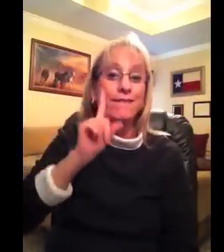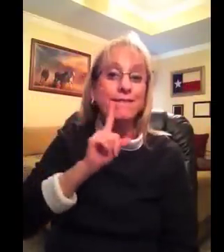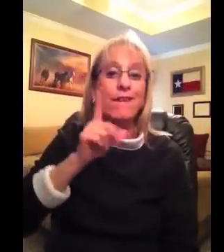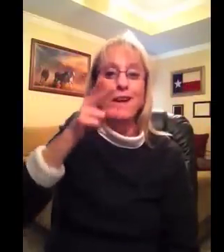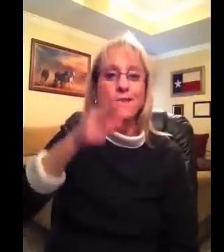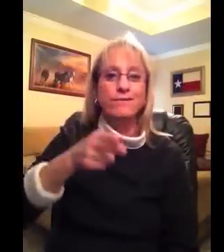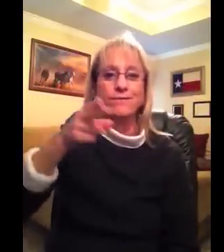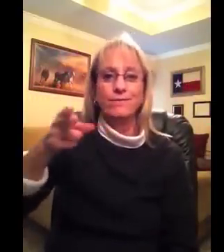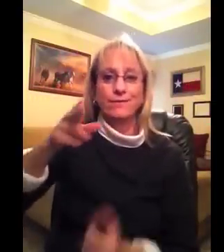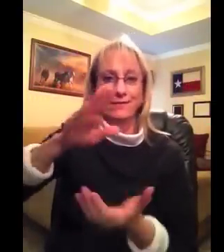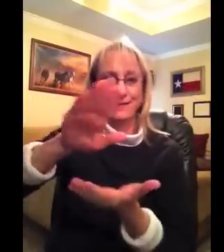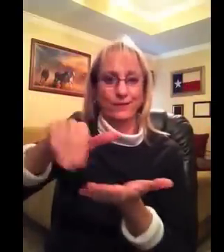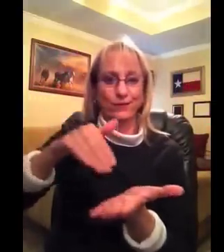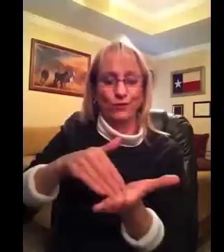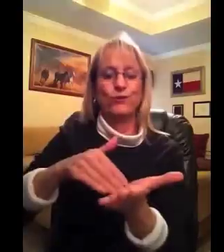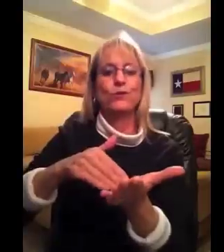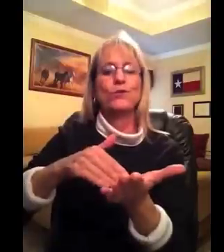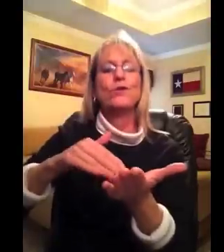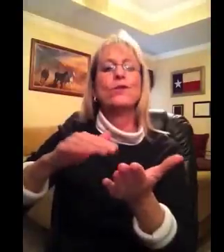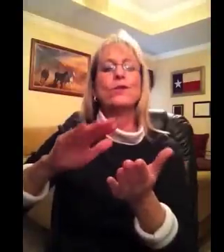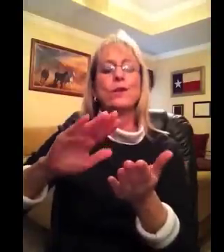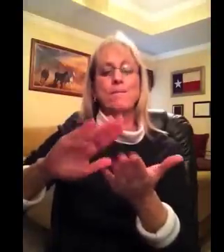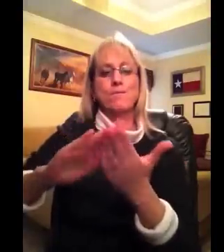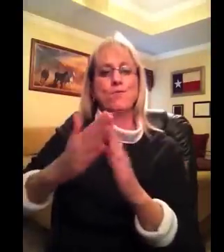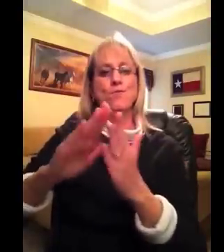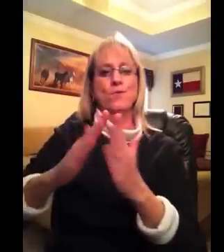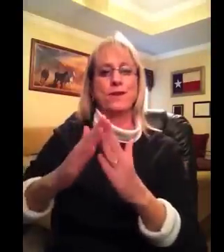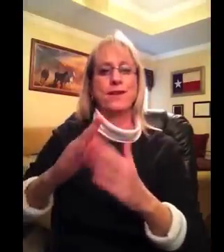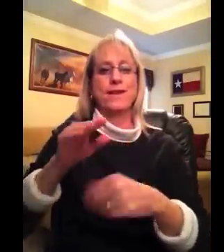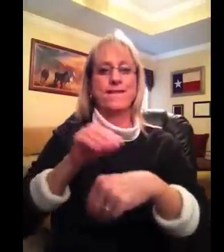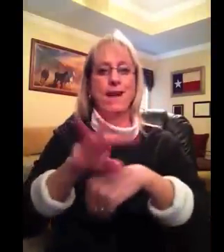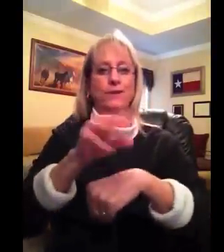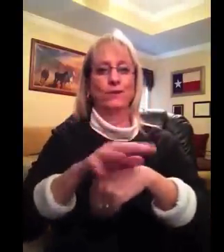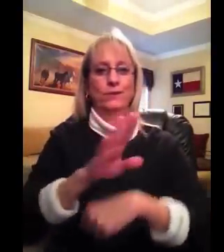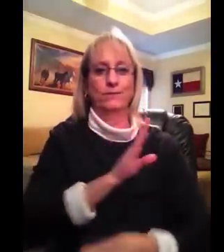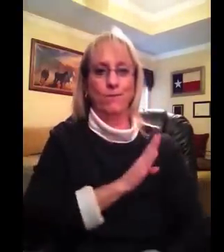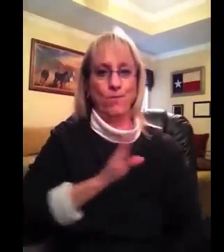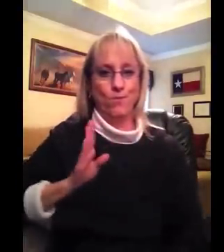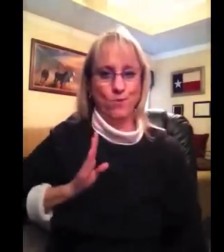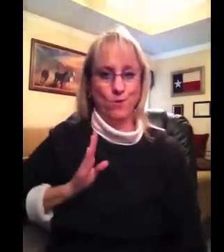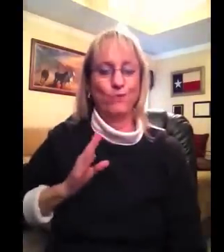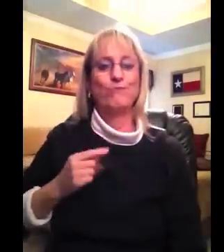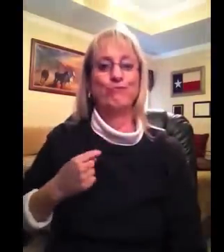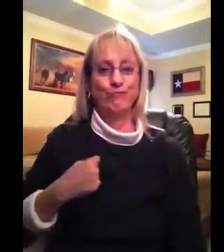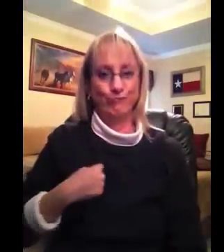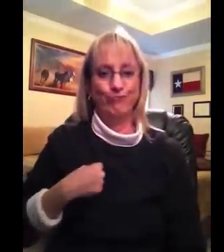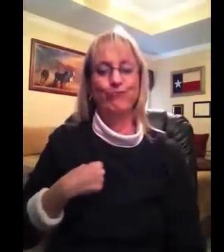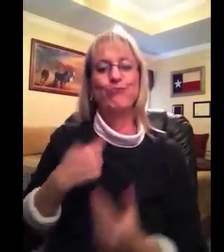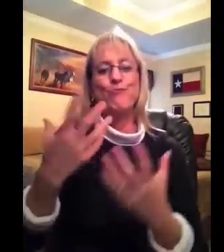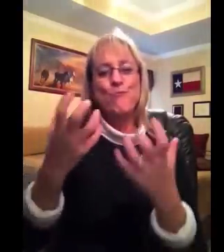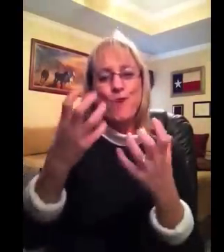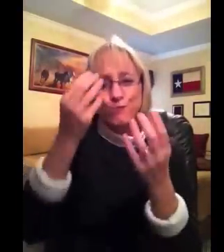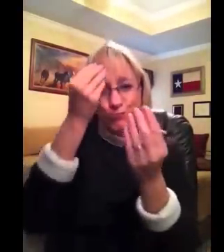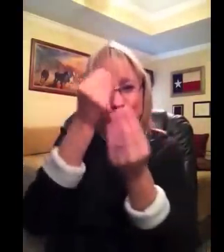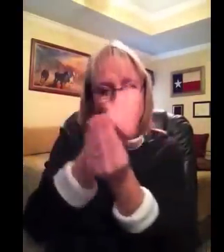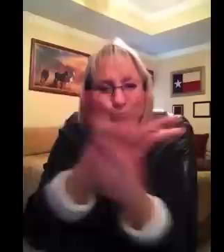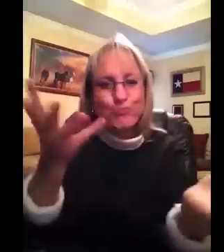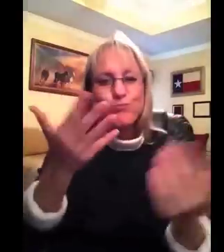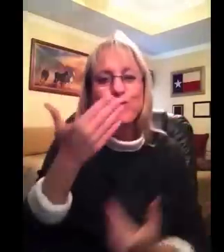President of the Tyler Deaf and Hard of Hearing Center Community Advisory Board. I bring